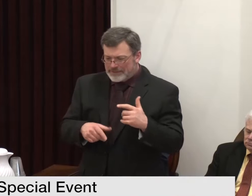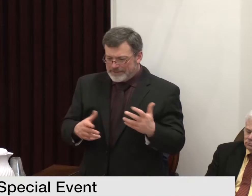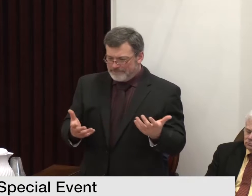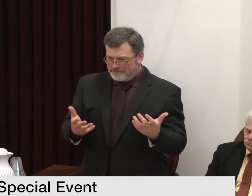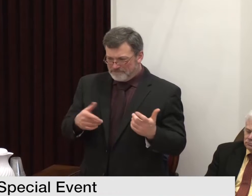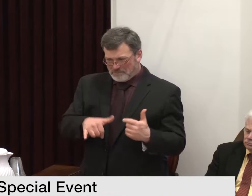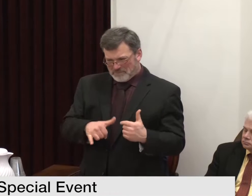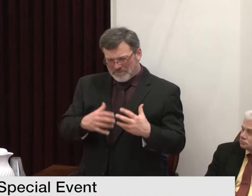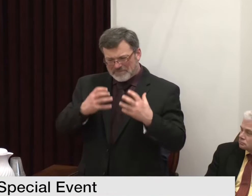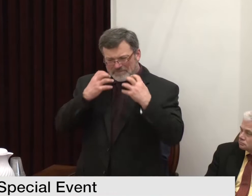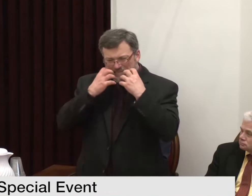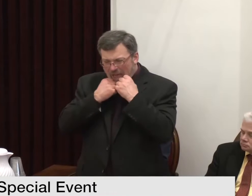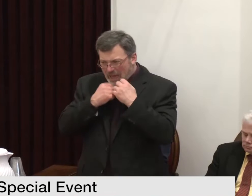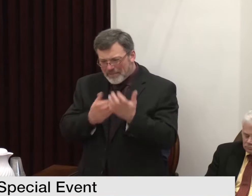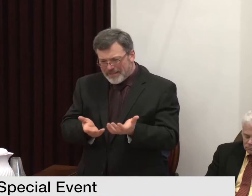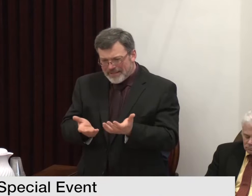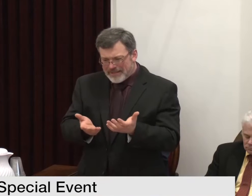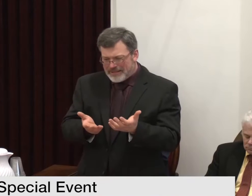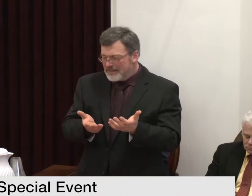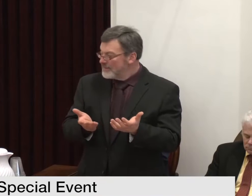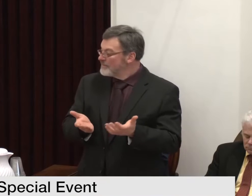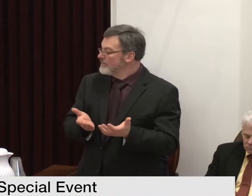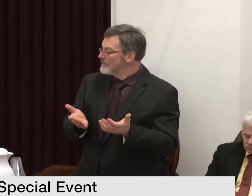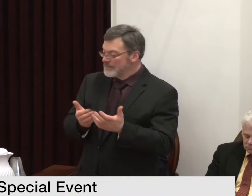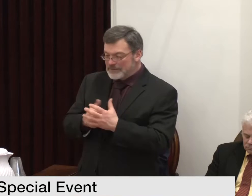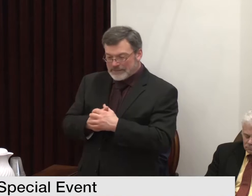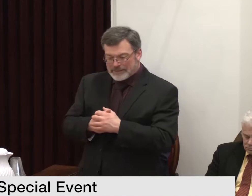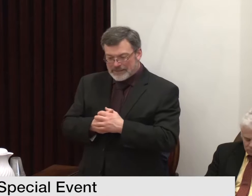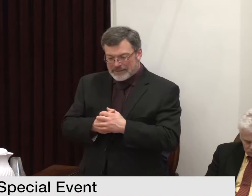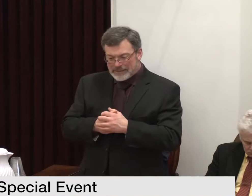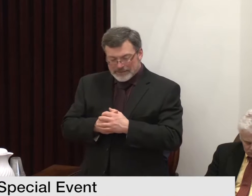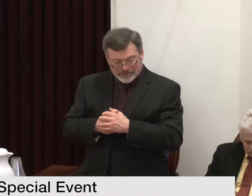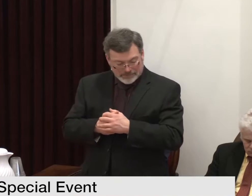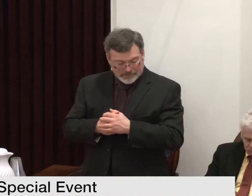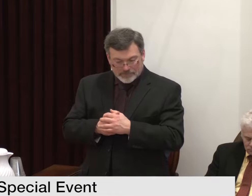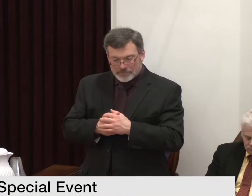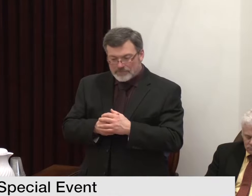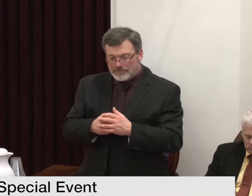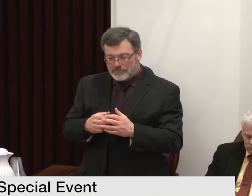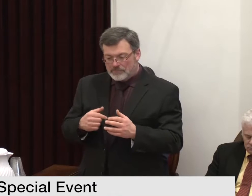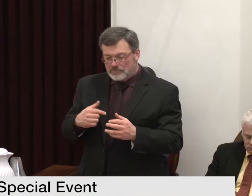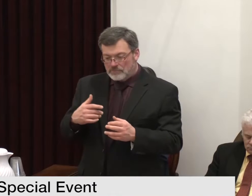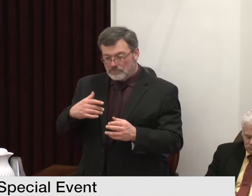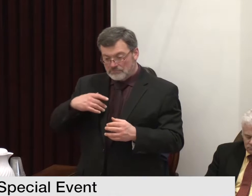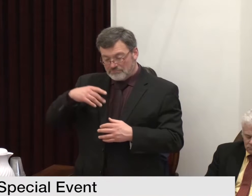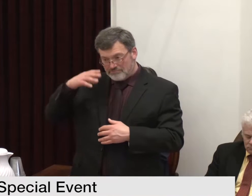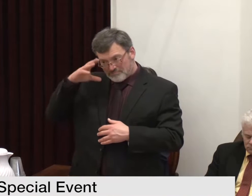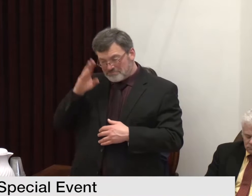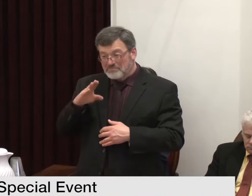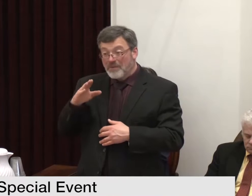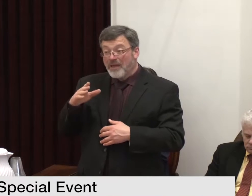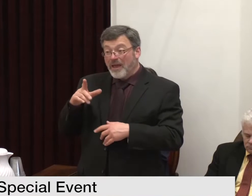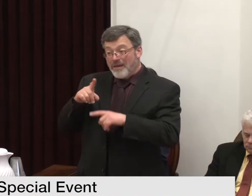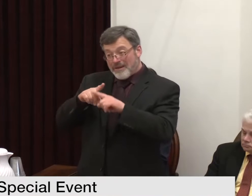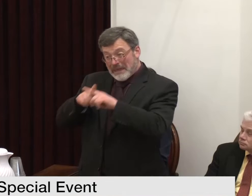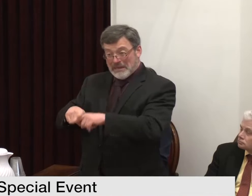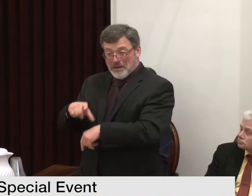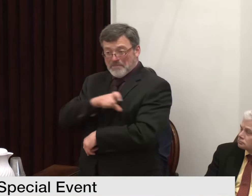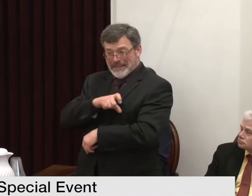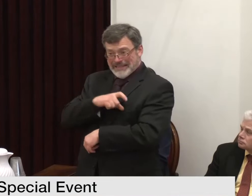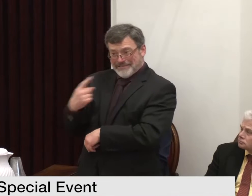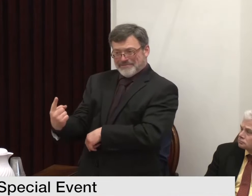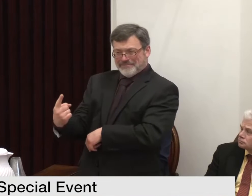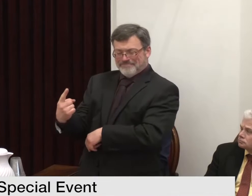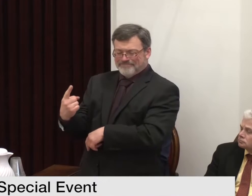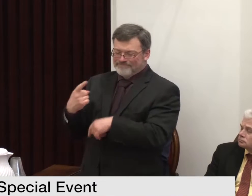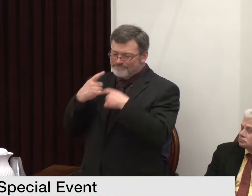that, conditions of release weren't effective, which makes it harder to prevent people from harming their